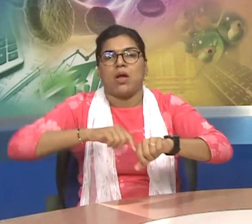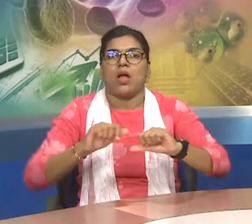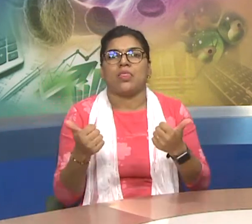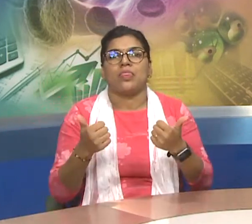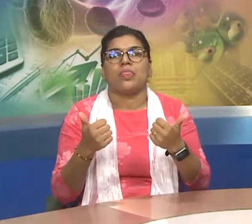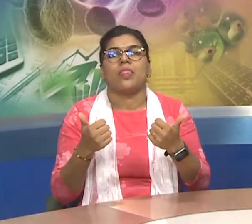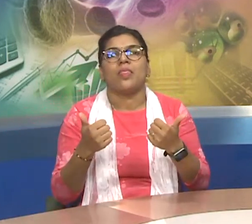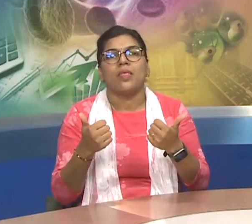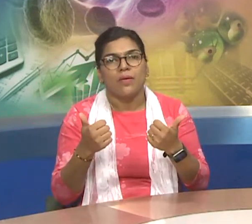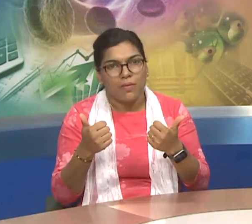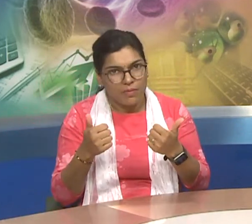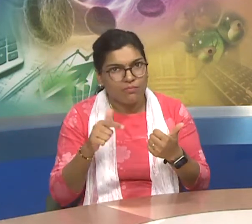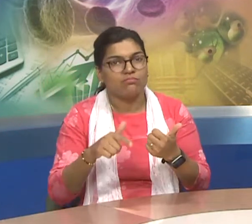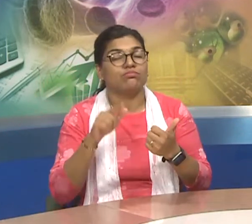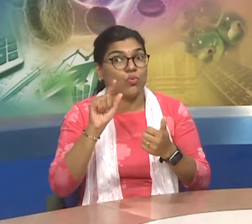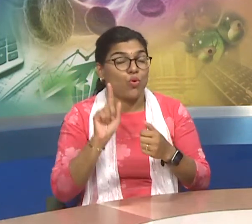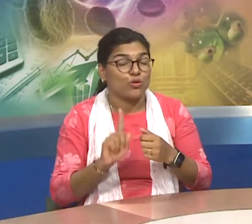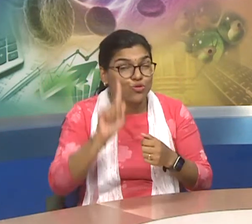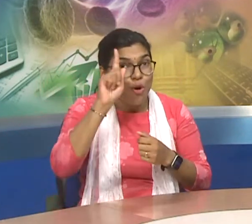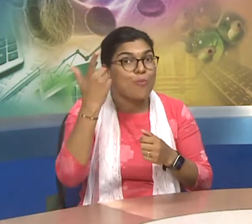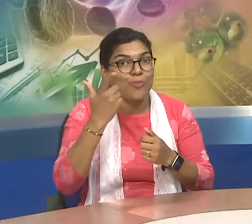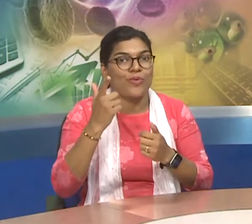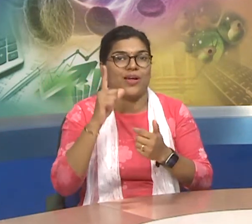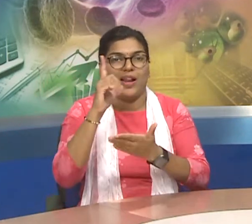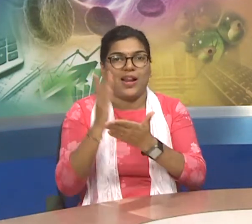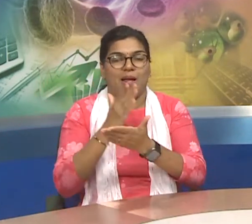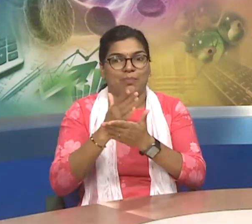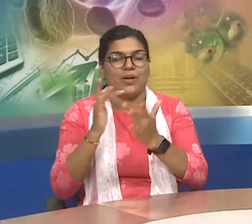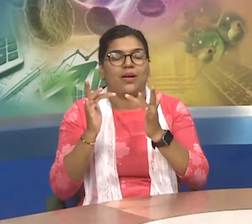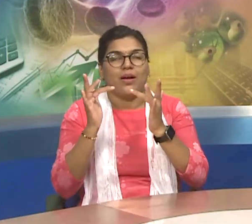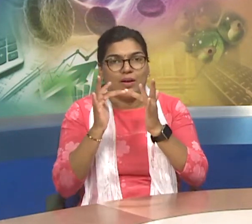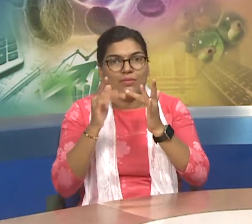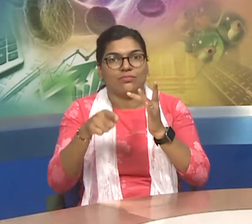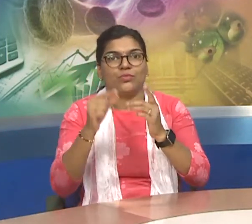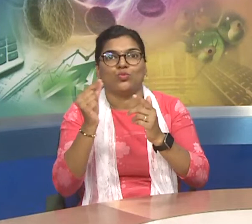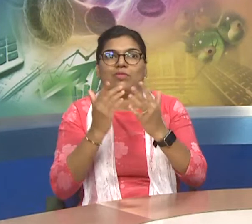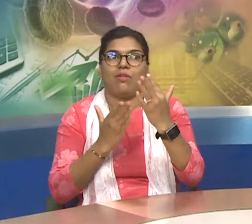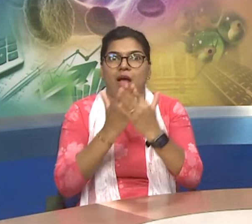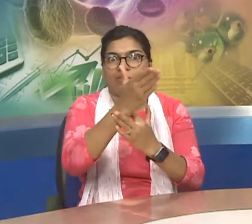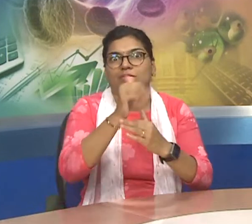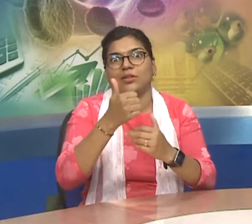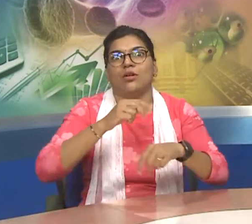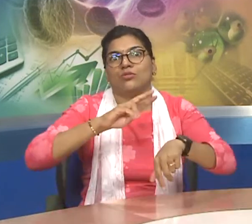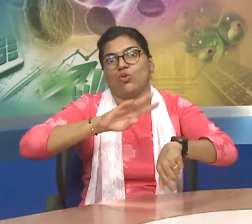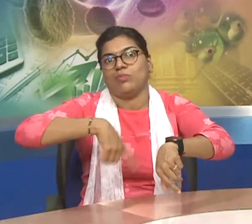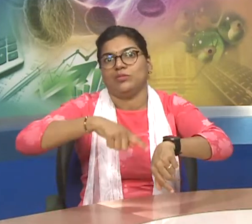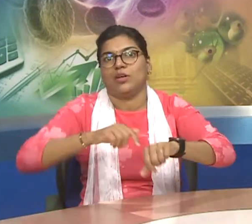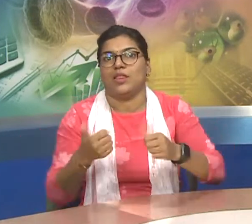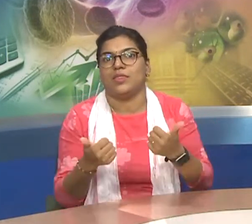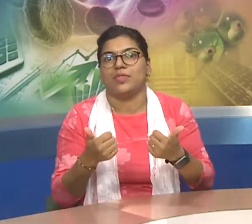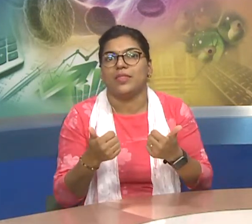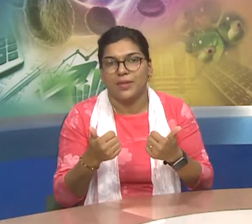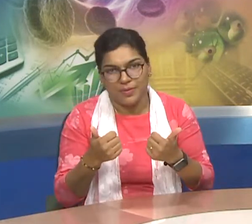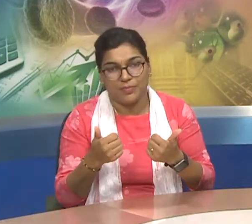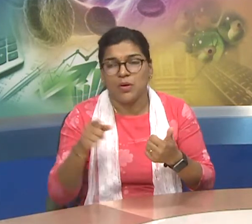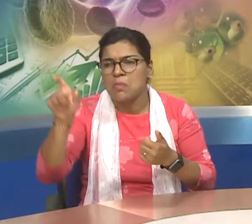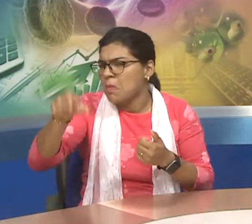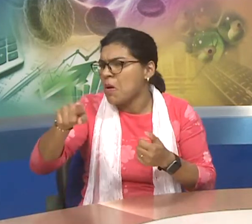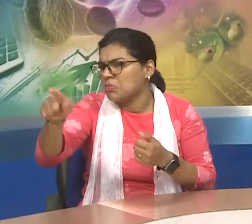Because we know that library is a place where people from different societies, from different backgrounds, they come to